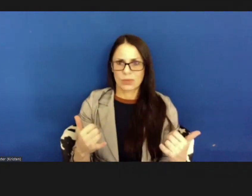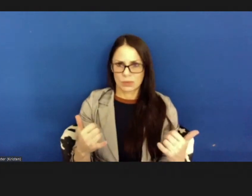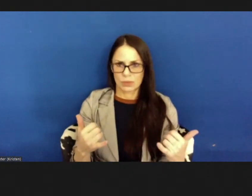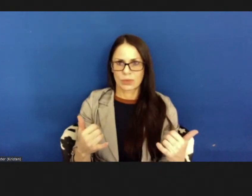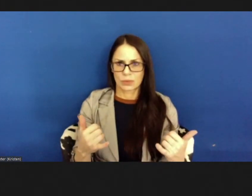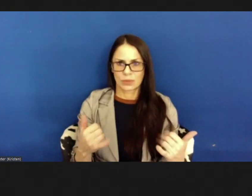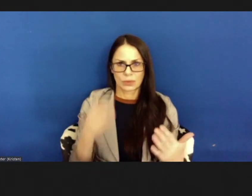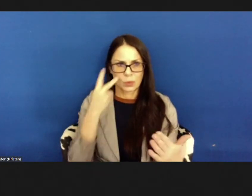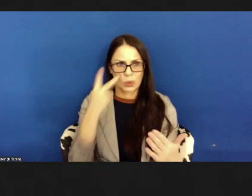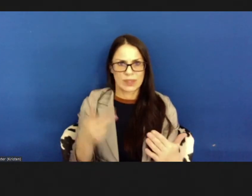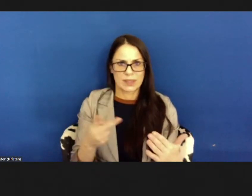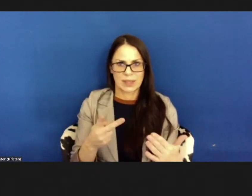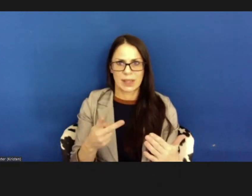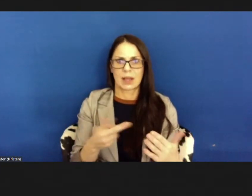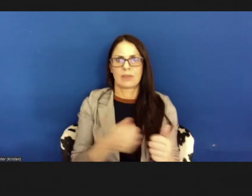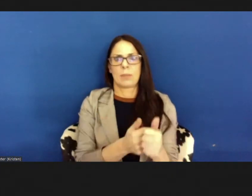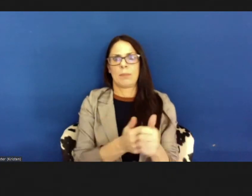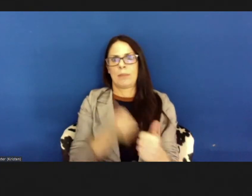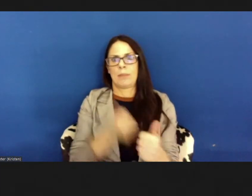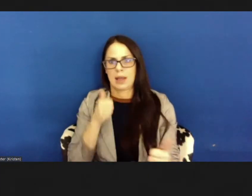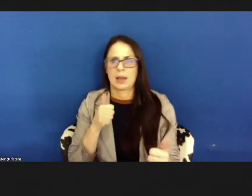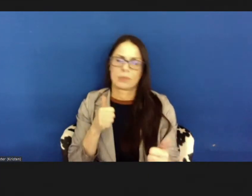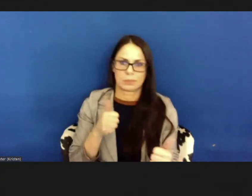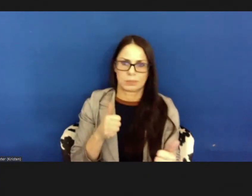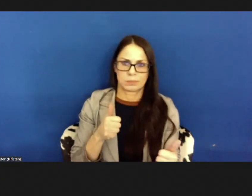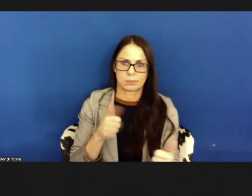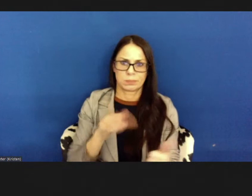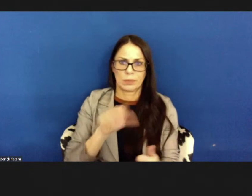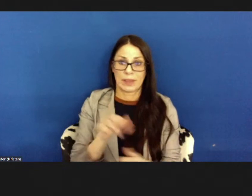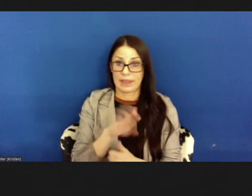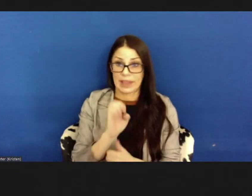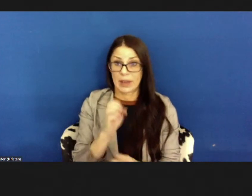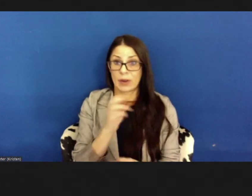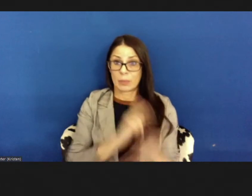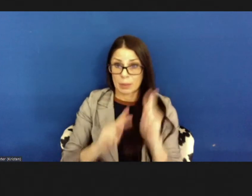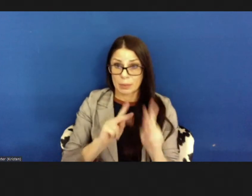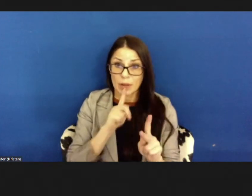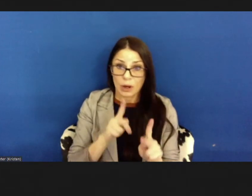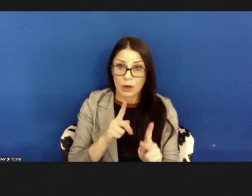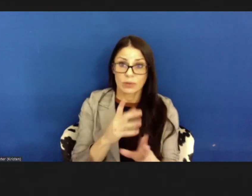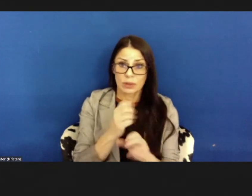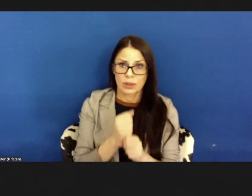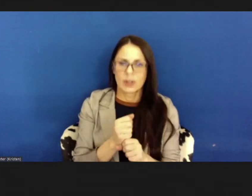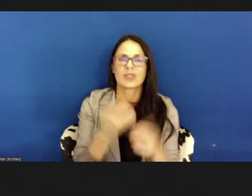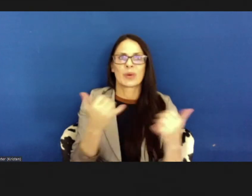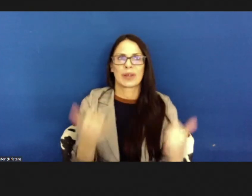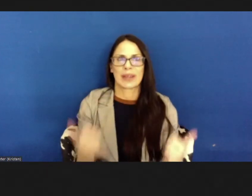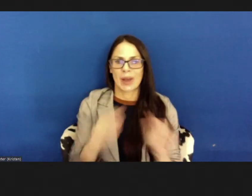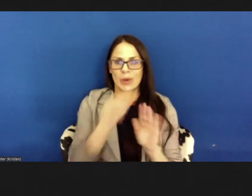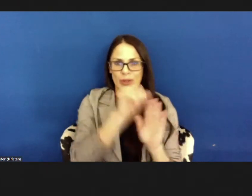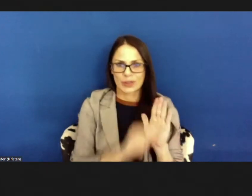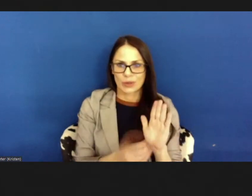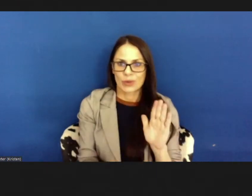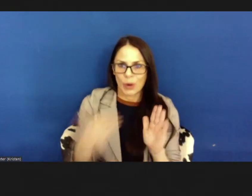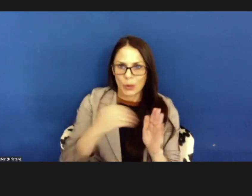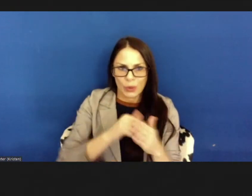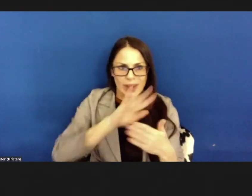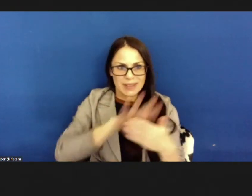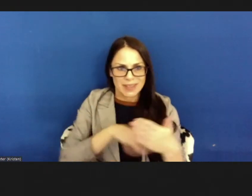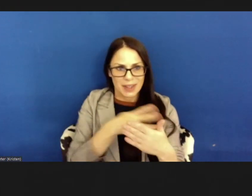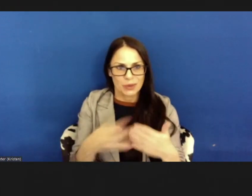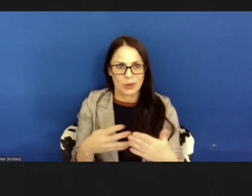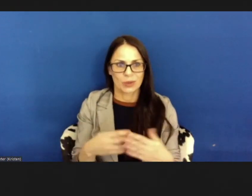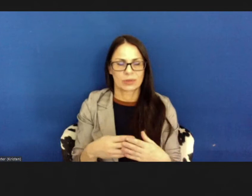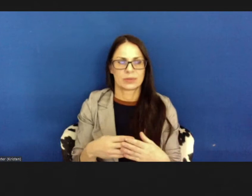backup in the care that people have received. And so surgeries are being rescheduled. People who, didn't go get